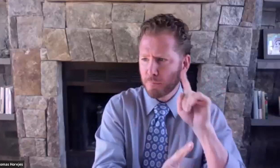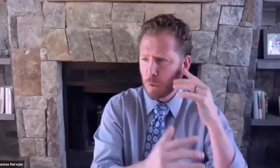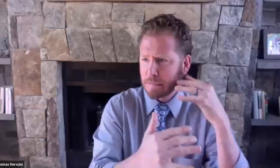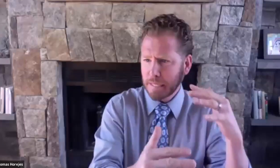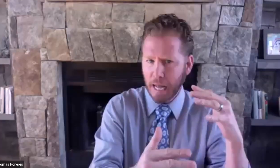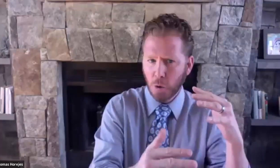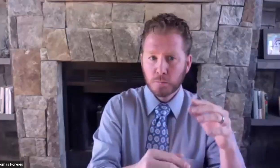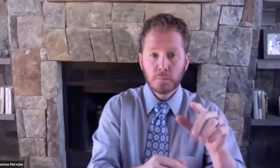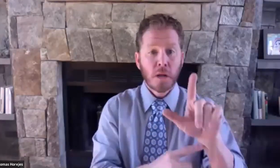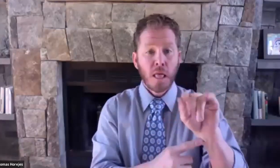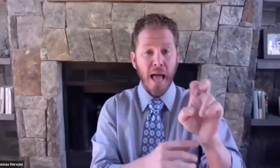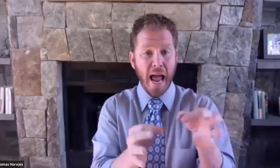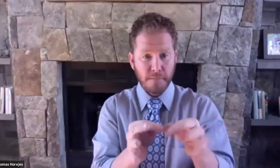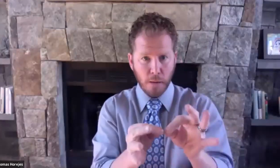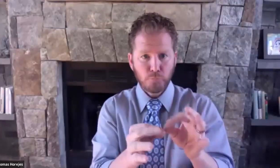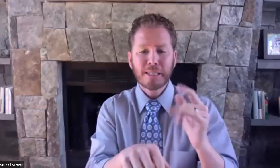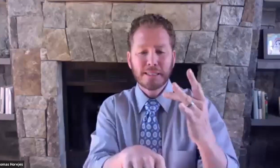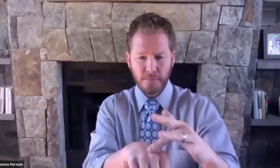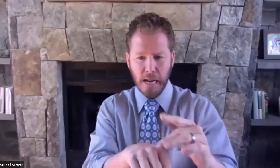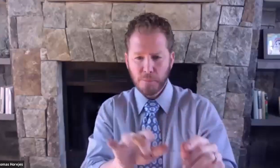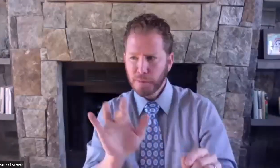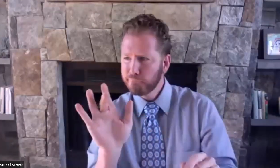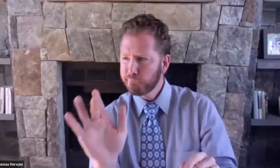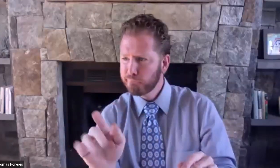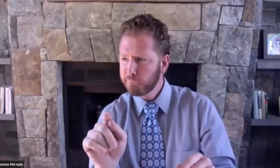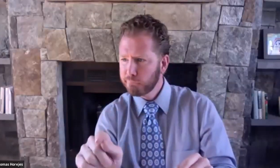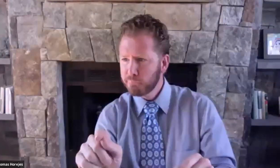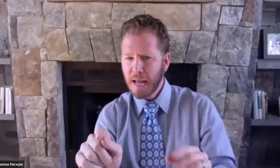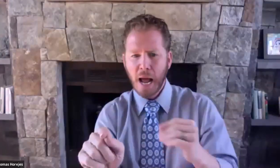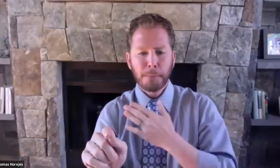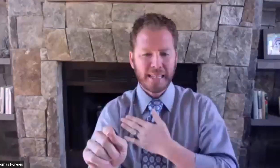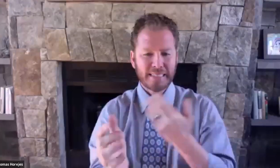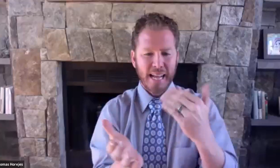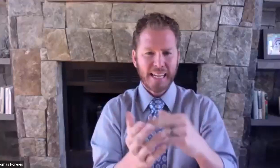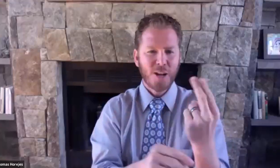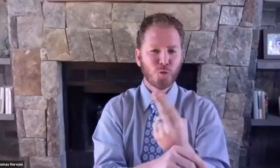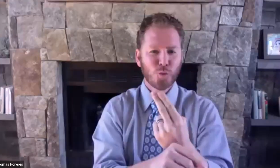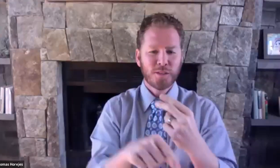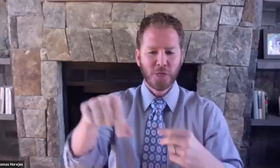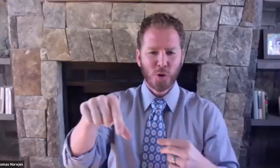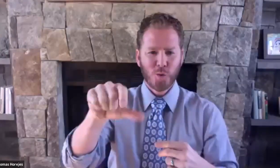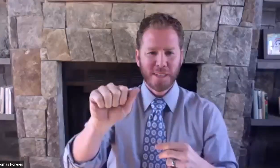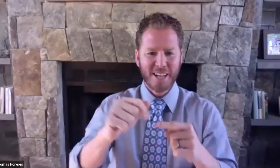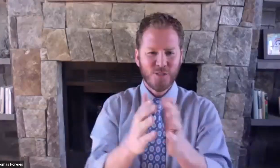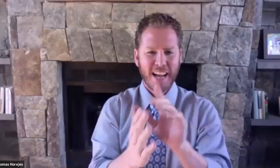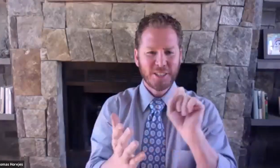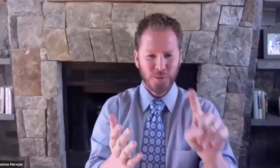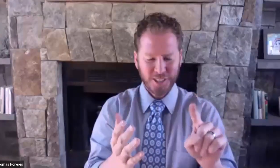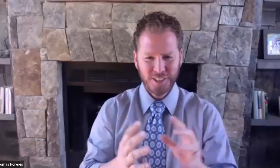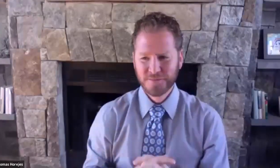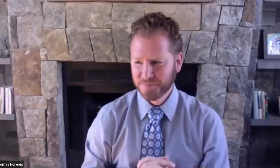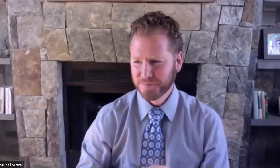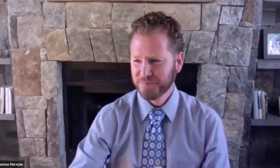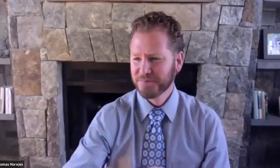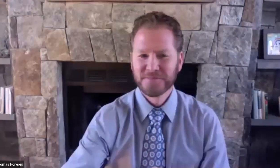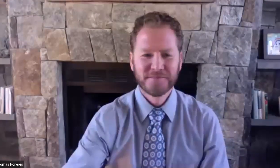The microphone is on the lower left. You can use that for sound. Live captioning is available. And please do again use